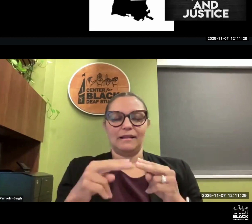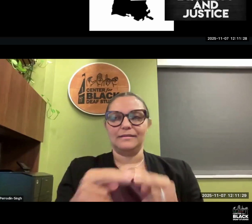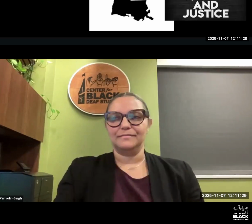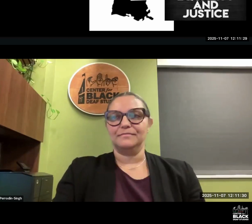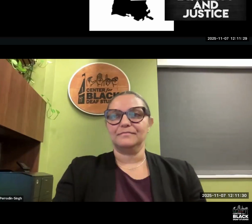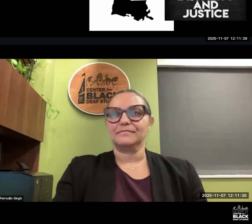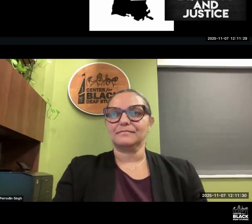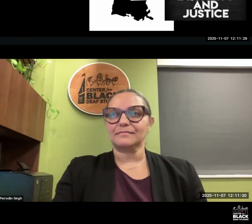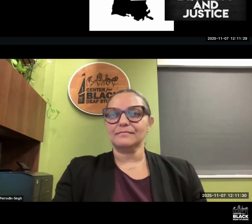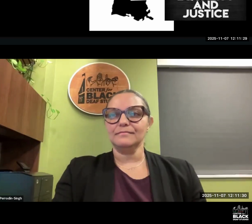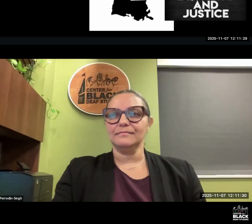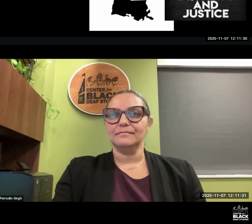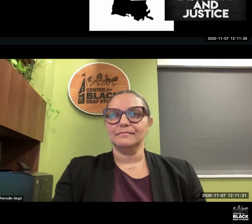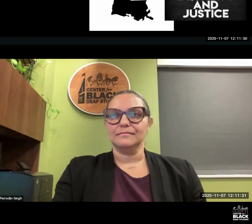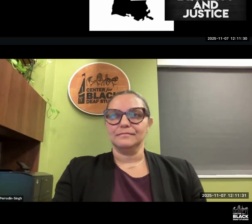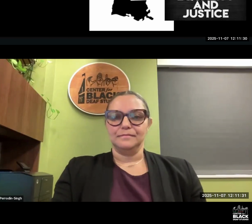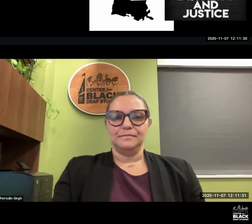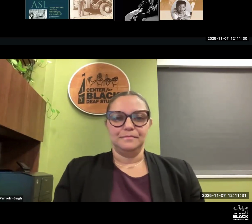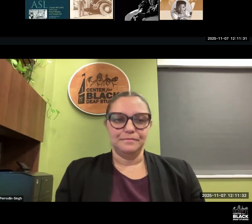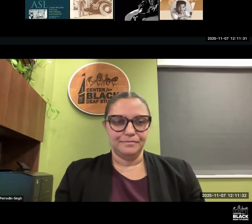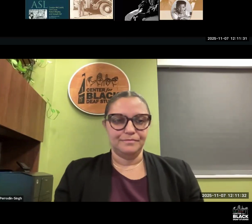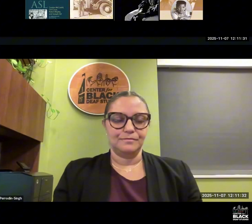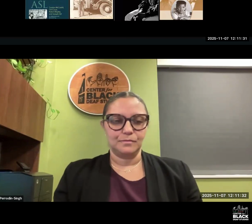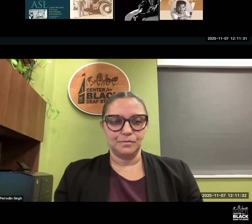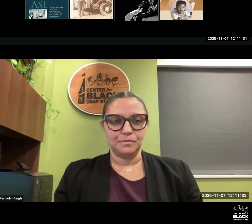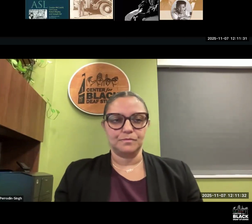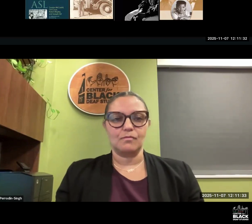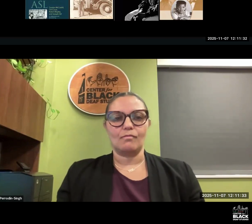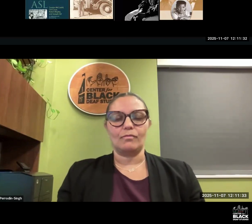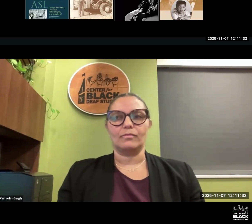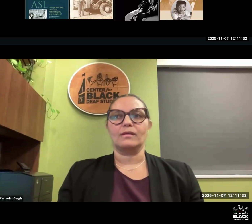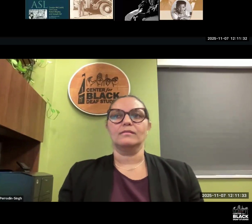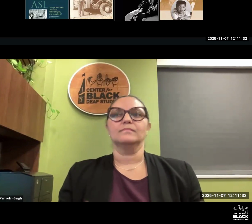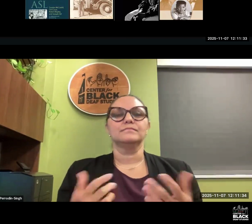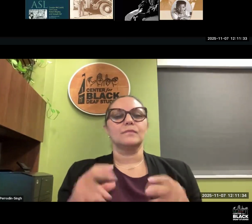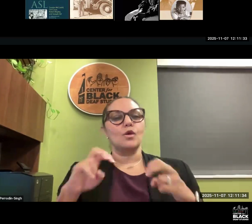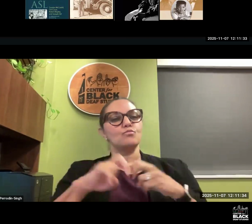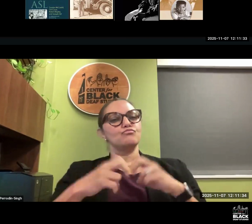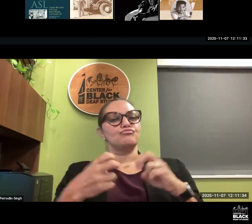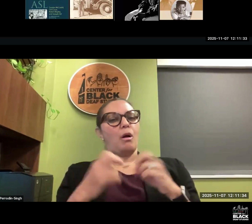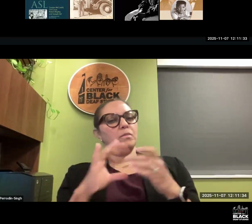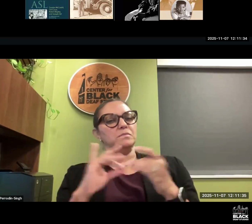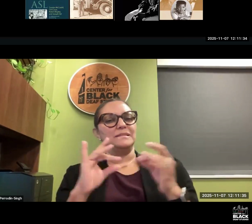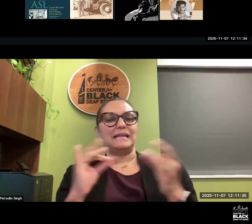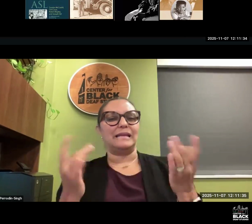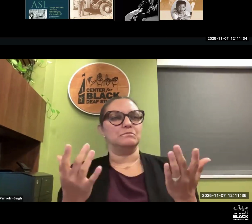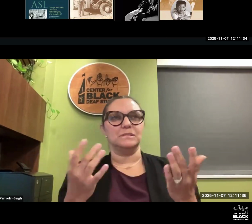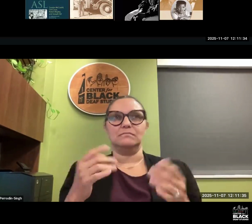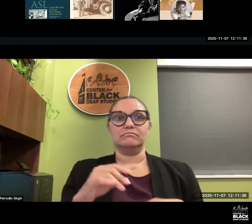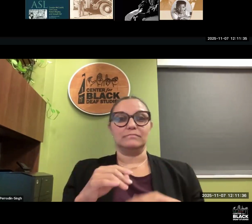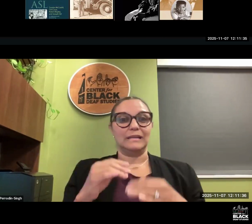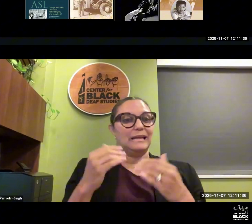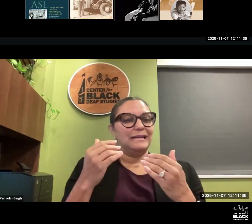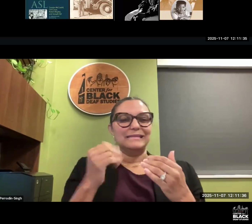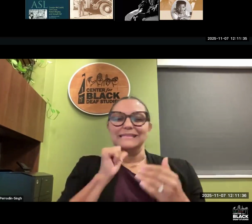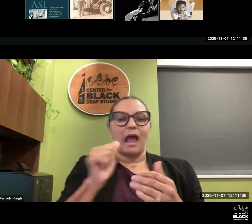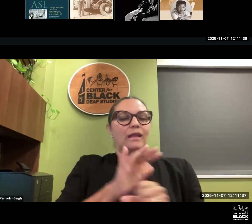way, we experienced that judgment. And some of us felt like we were going through that same era of slavery